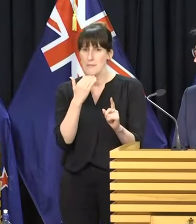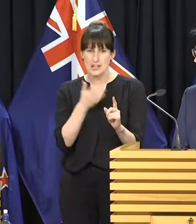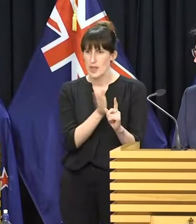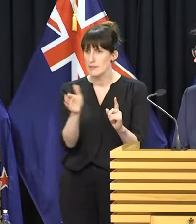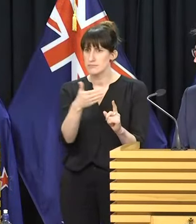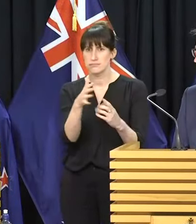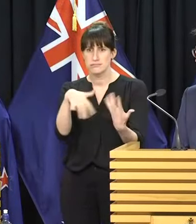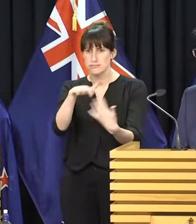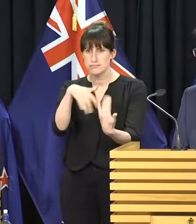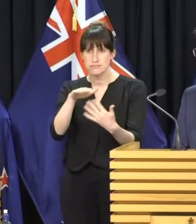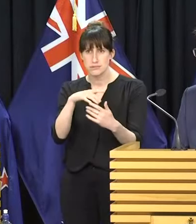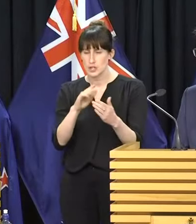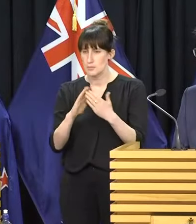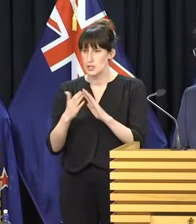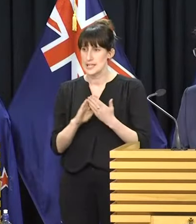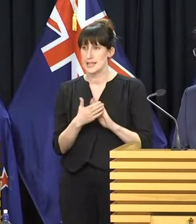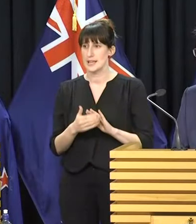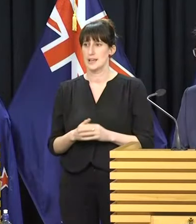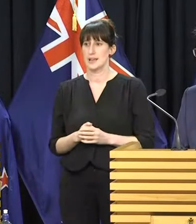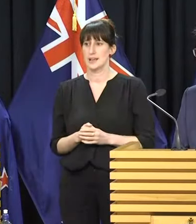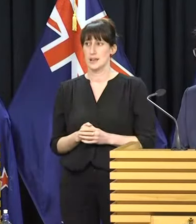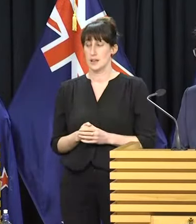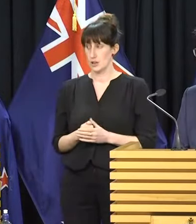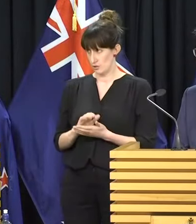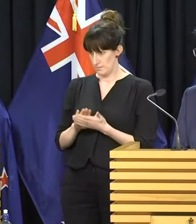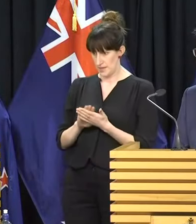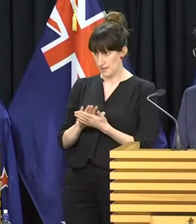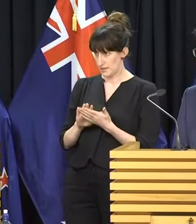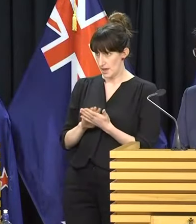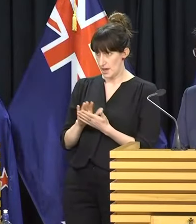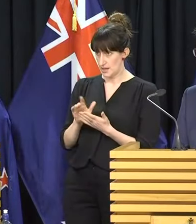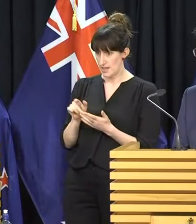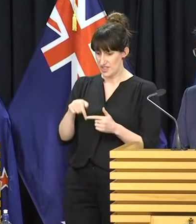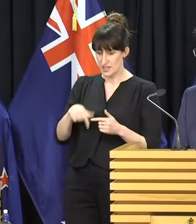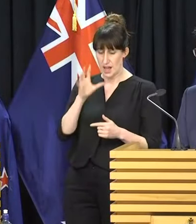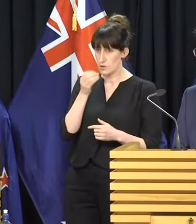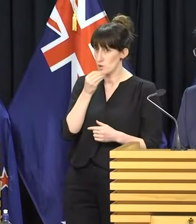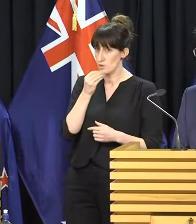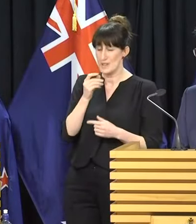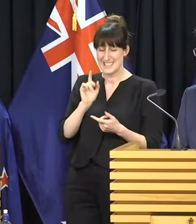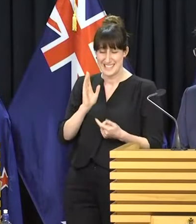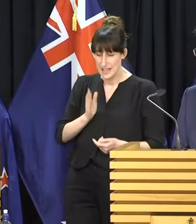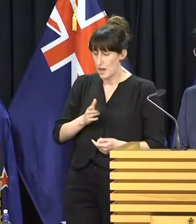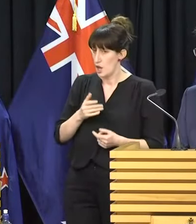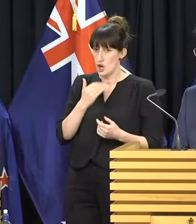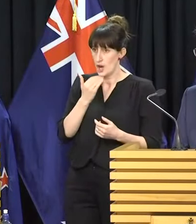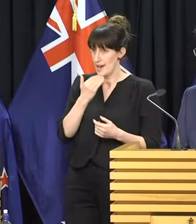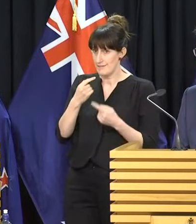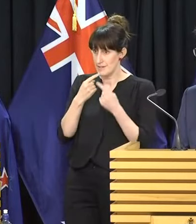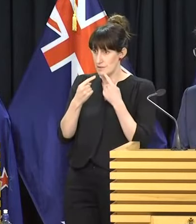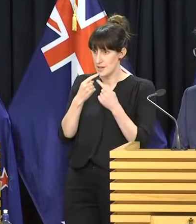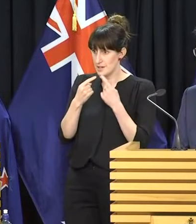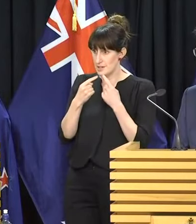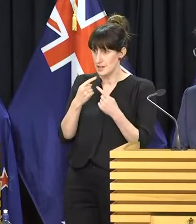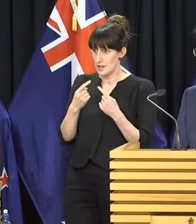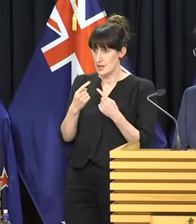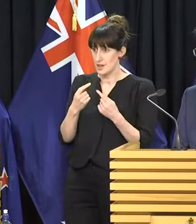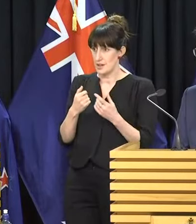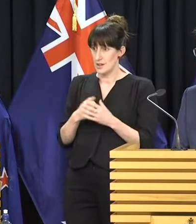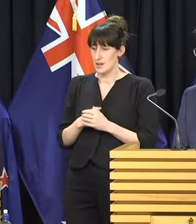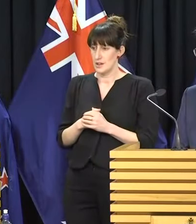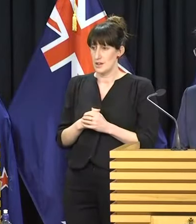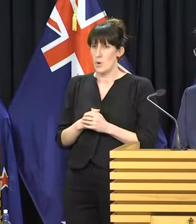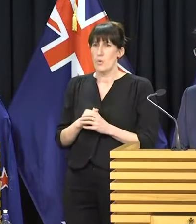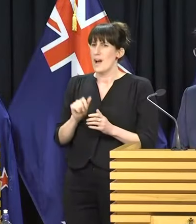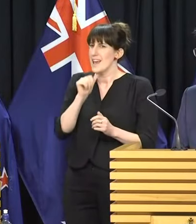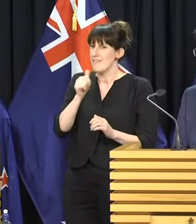play. You won't have this information by this afternoon, and that you will still be sort of blind. What will you do